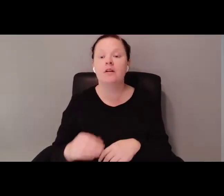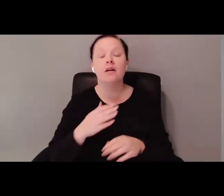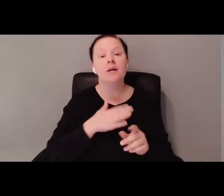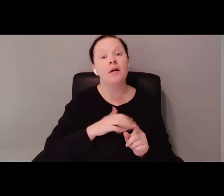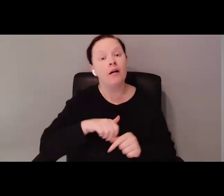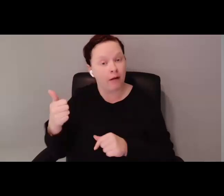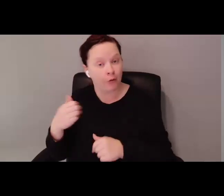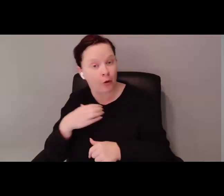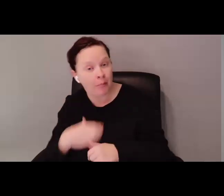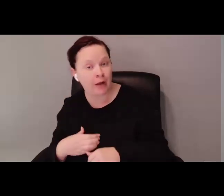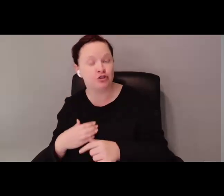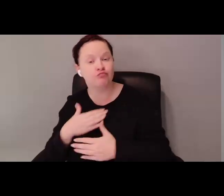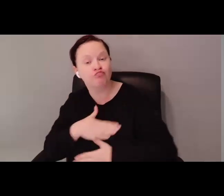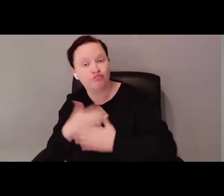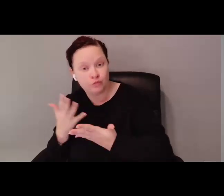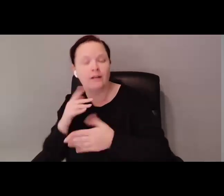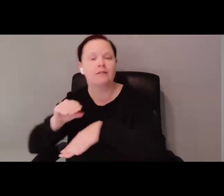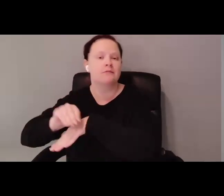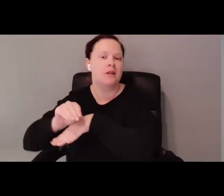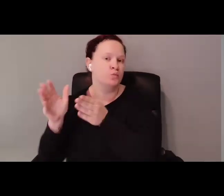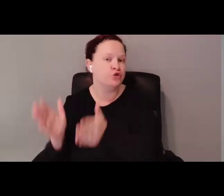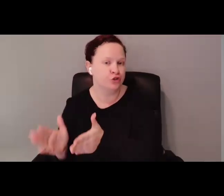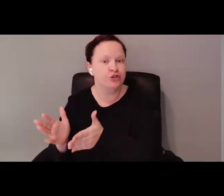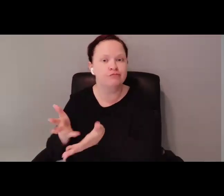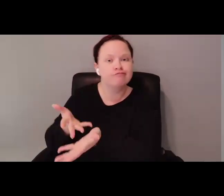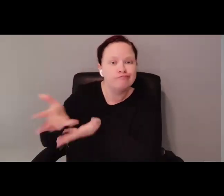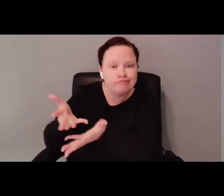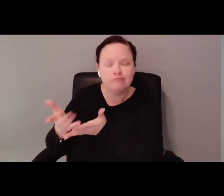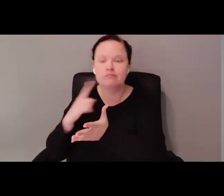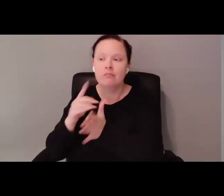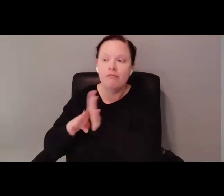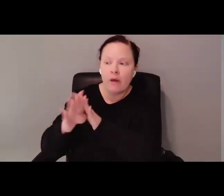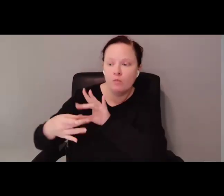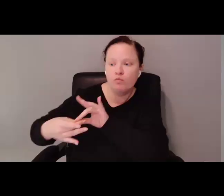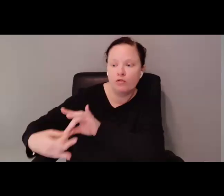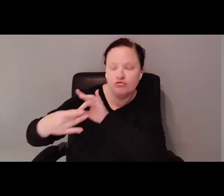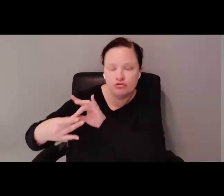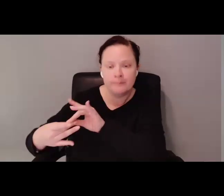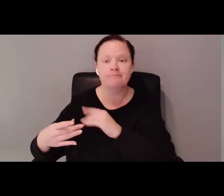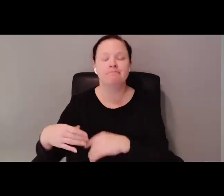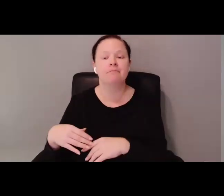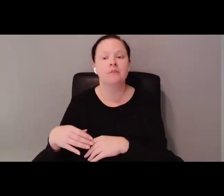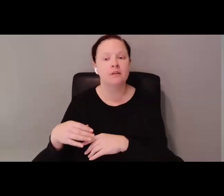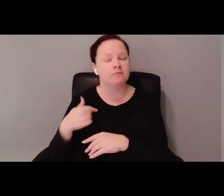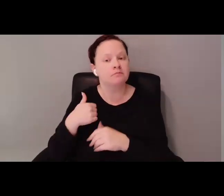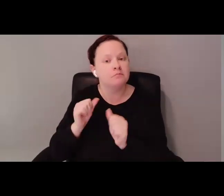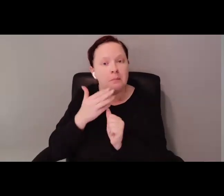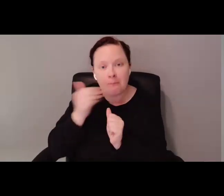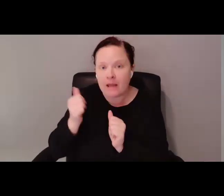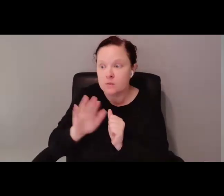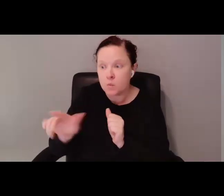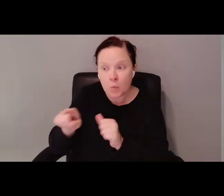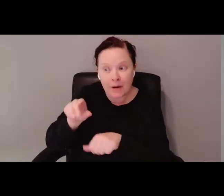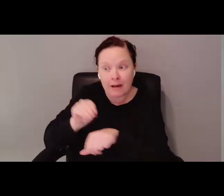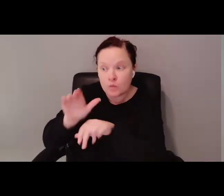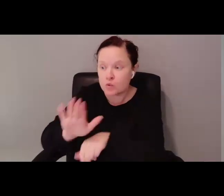is also working with the counselors. So developing a good relationship. I try to meet your needs as